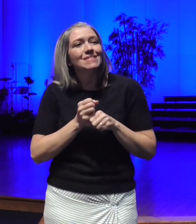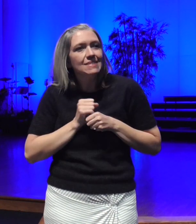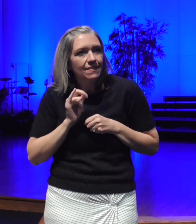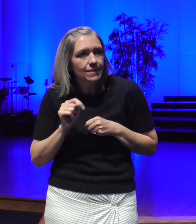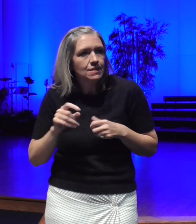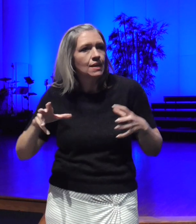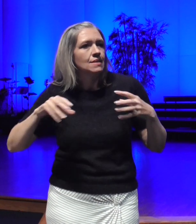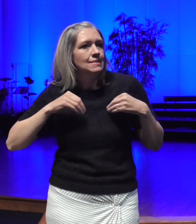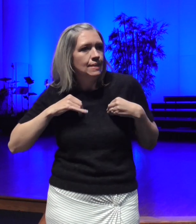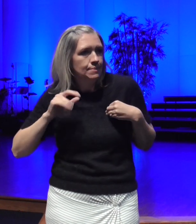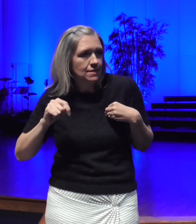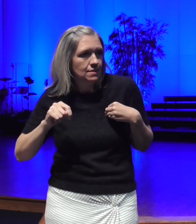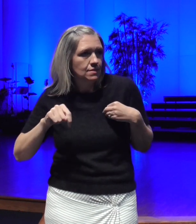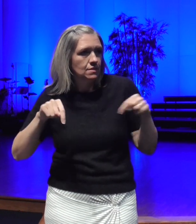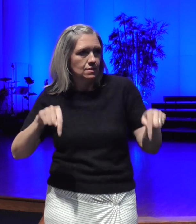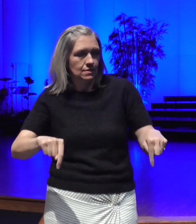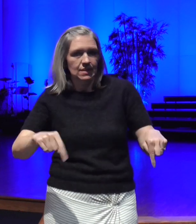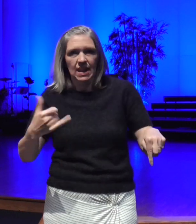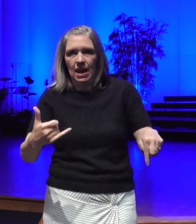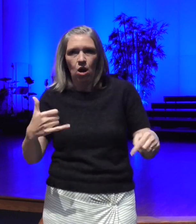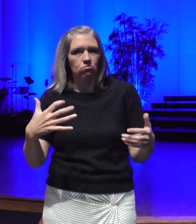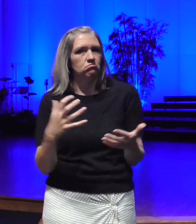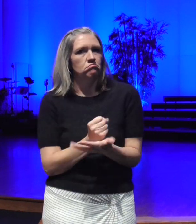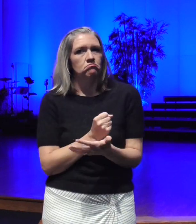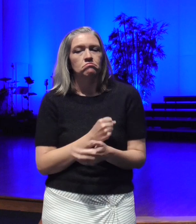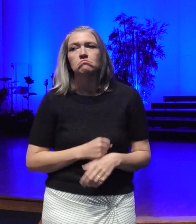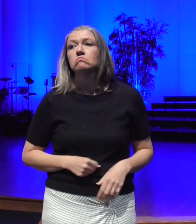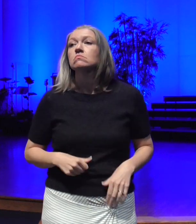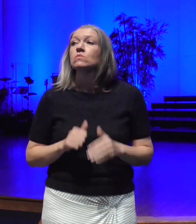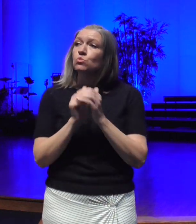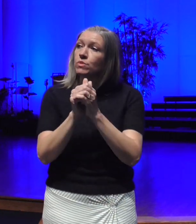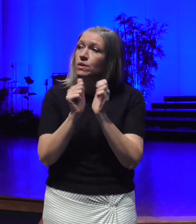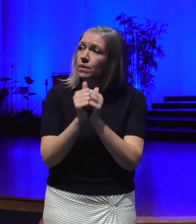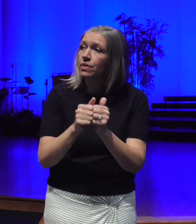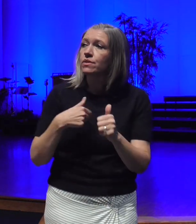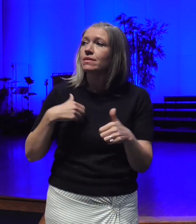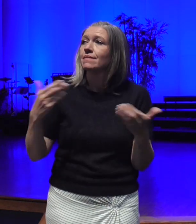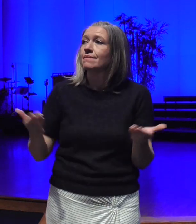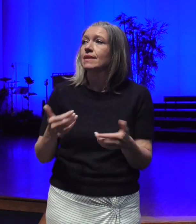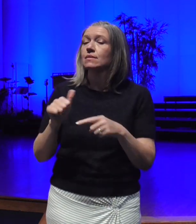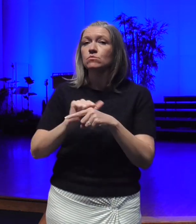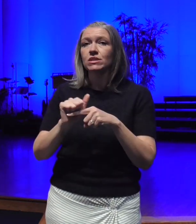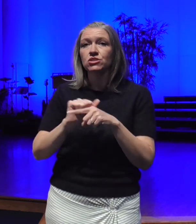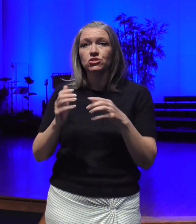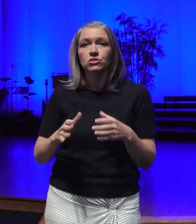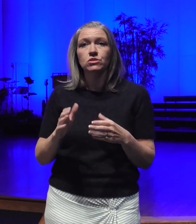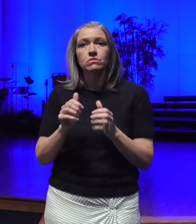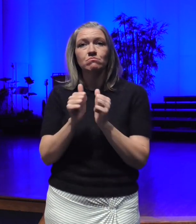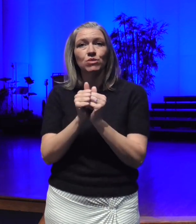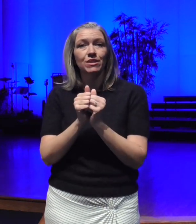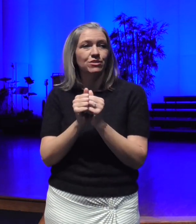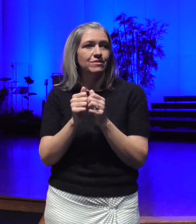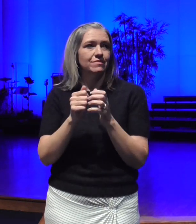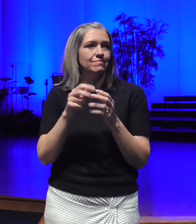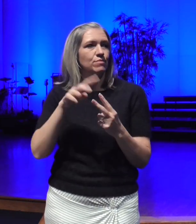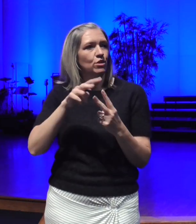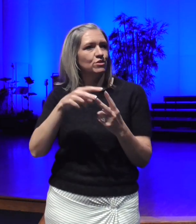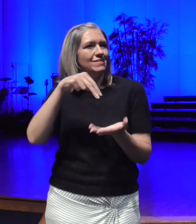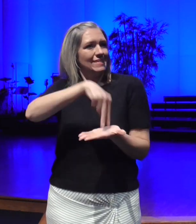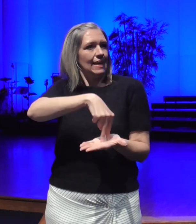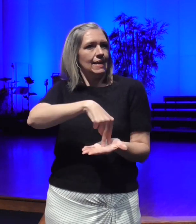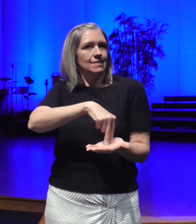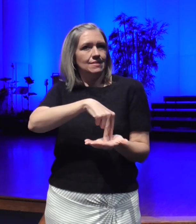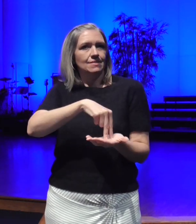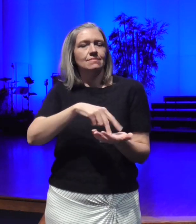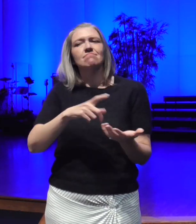accept it, right here, right now. Let's pray together. I invite our practitioner prayer partners to join me by standing. And let us all